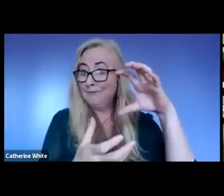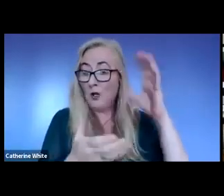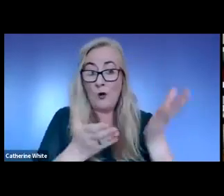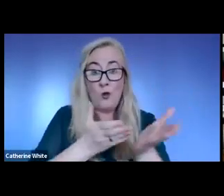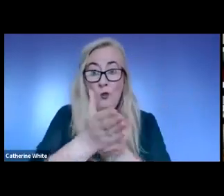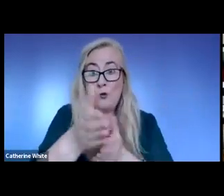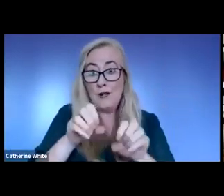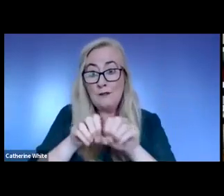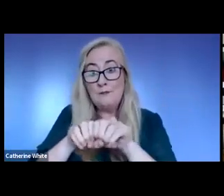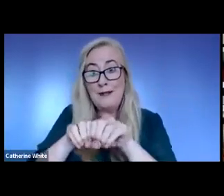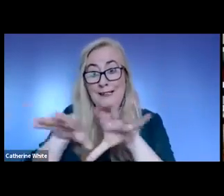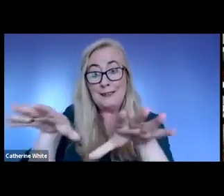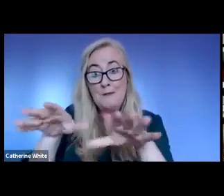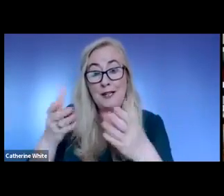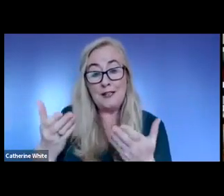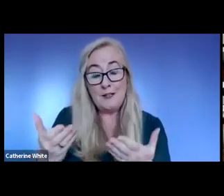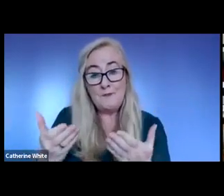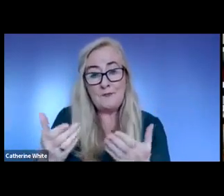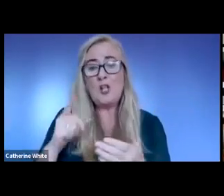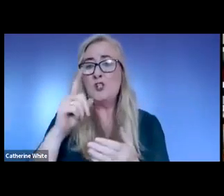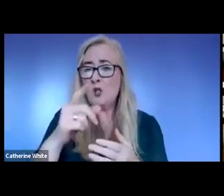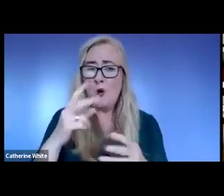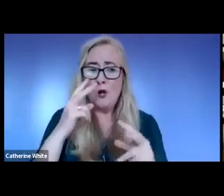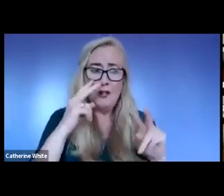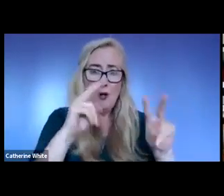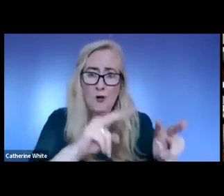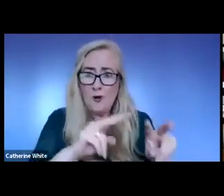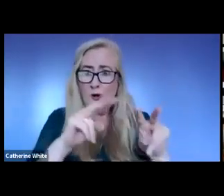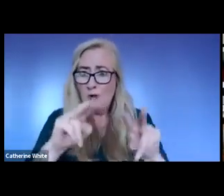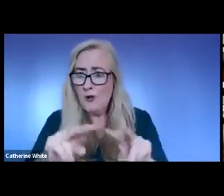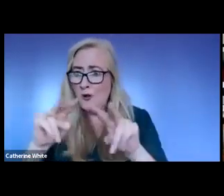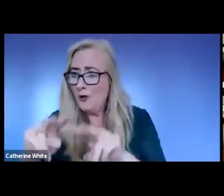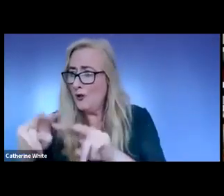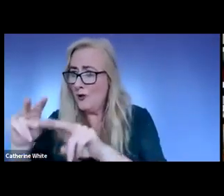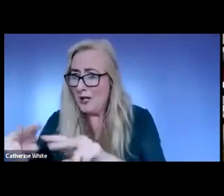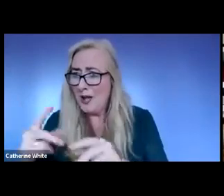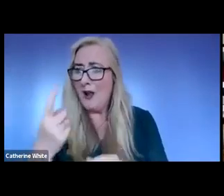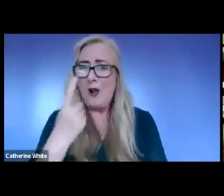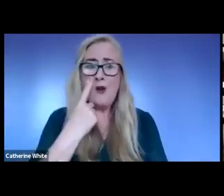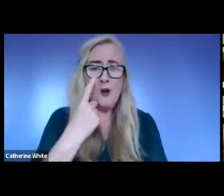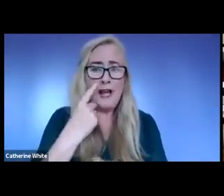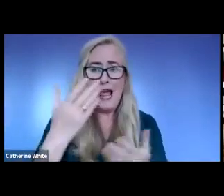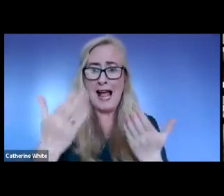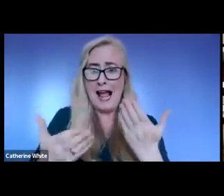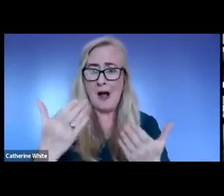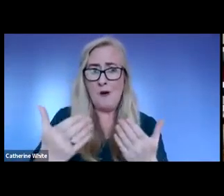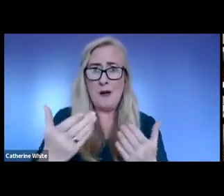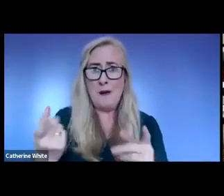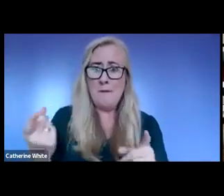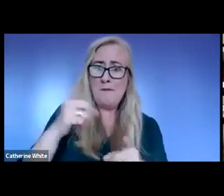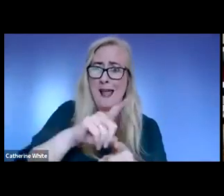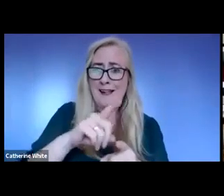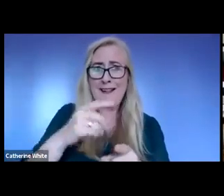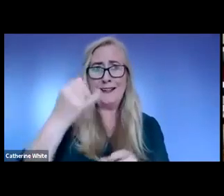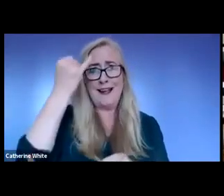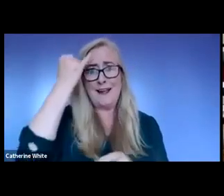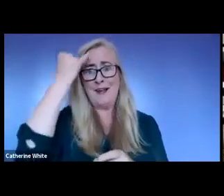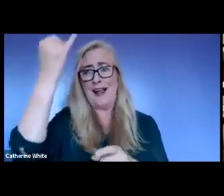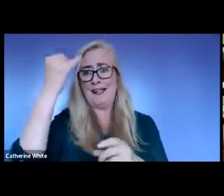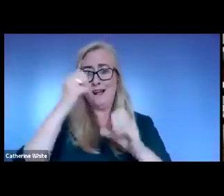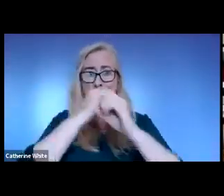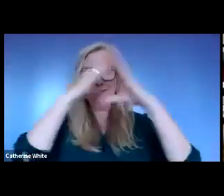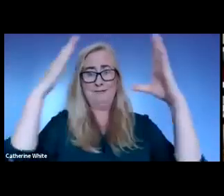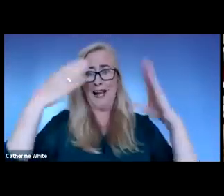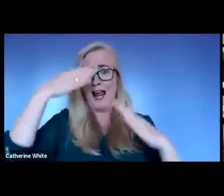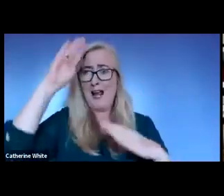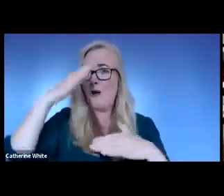pandemic. So in looking at this and in looking at the theme of rebuilding Ireland and reimagining what Ireland should really